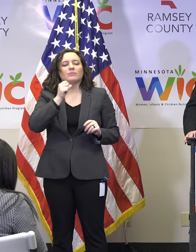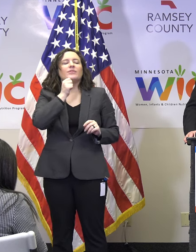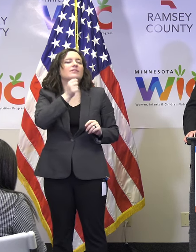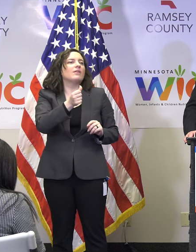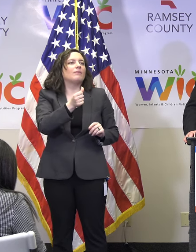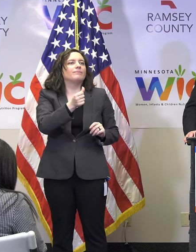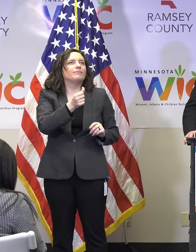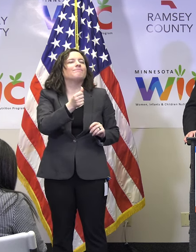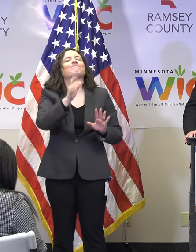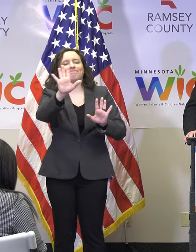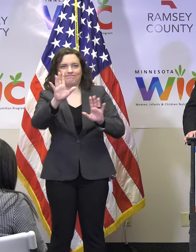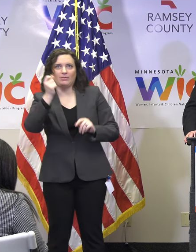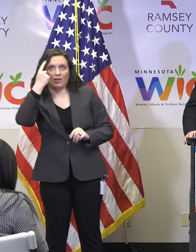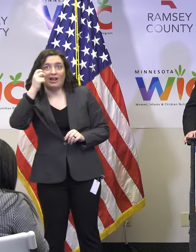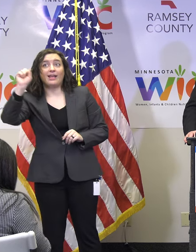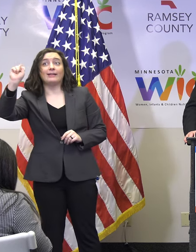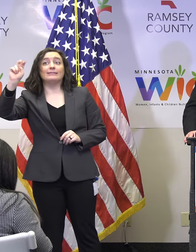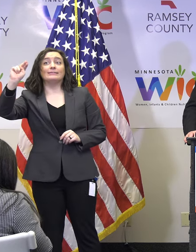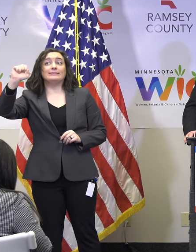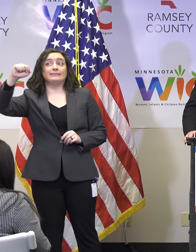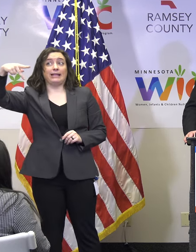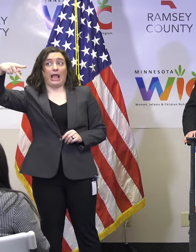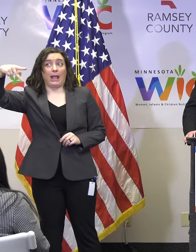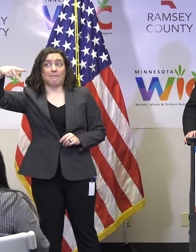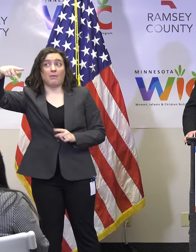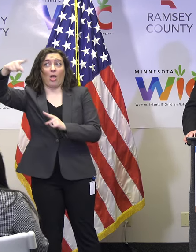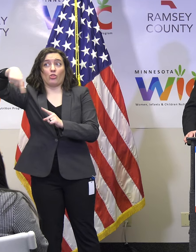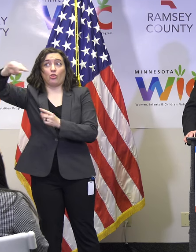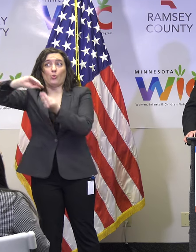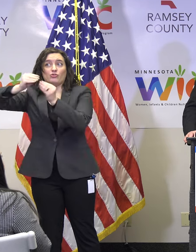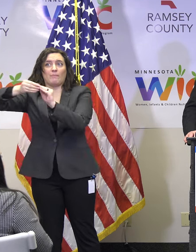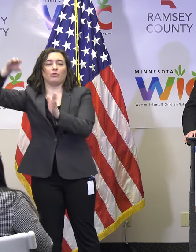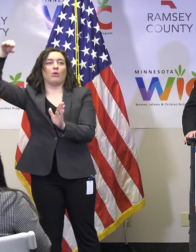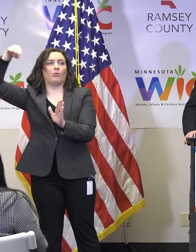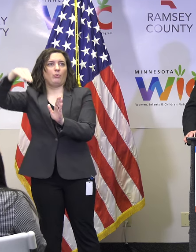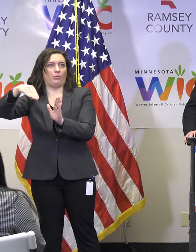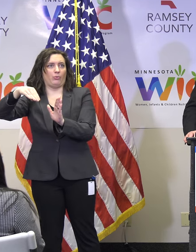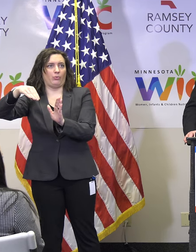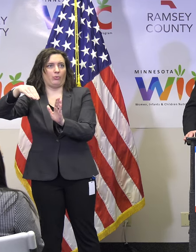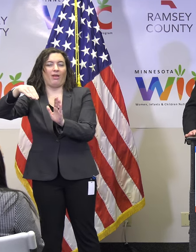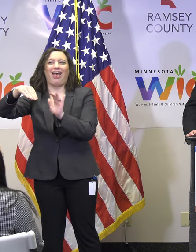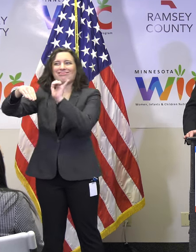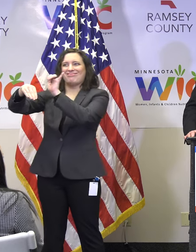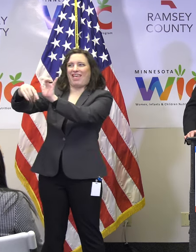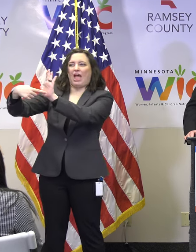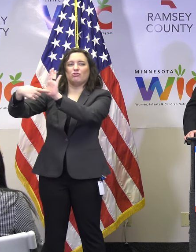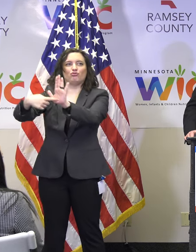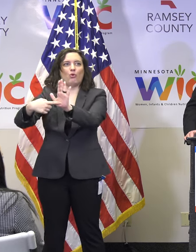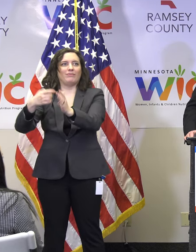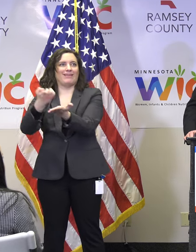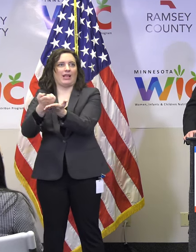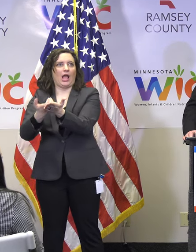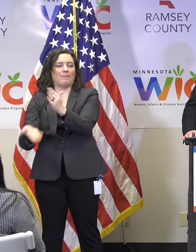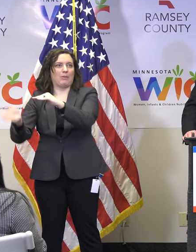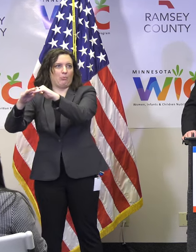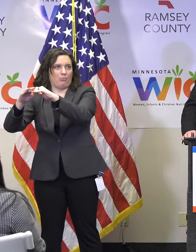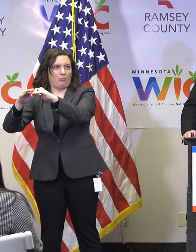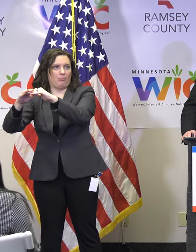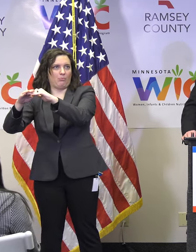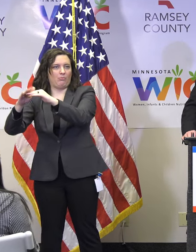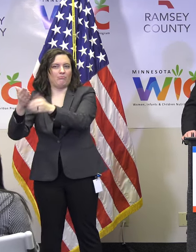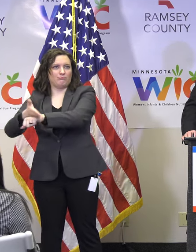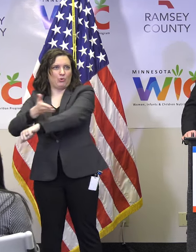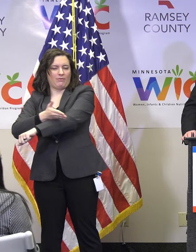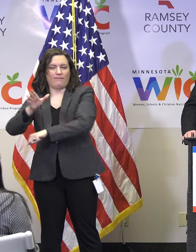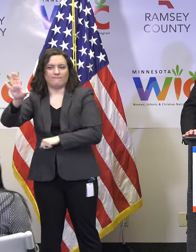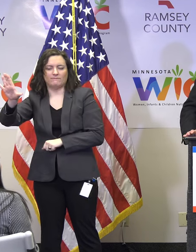This isn't so much like your SNAP numbers have come down a little bit. That is more of a reflection of an improving economy. This is really not so much tied